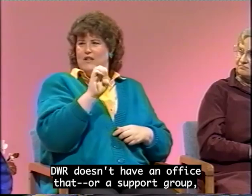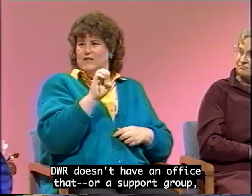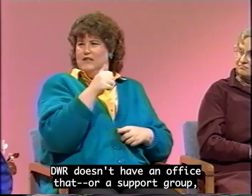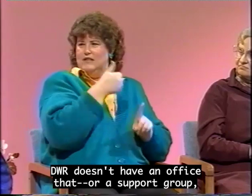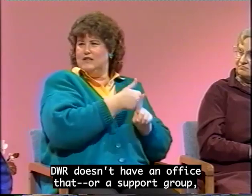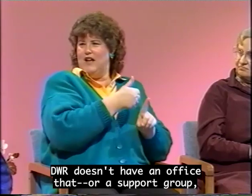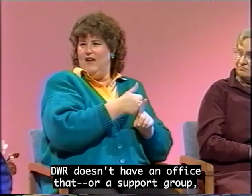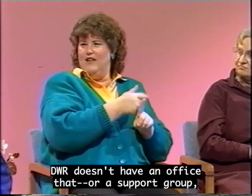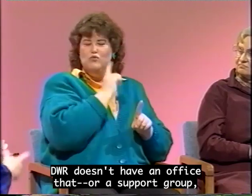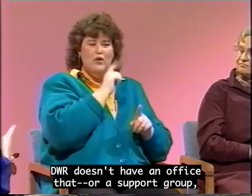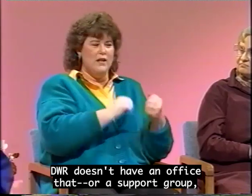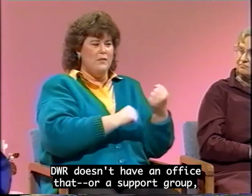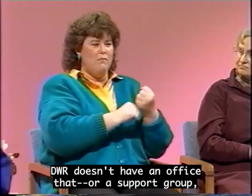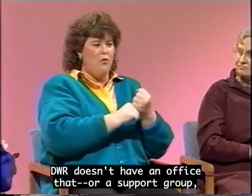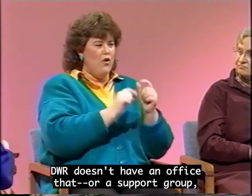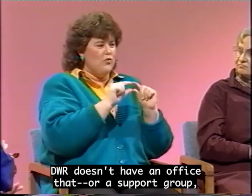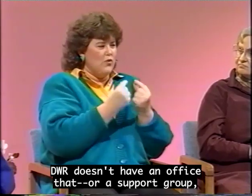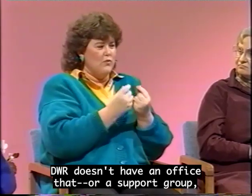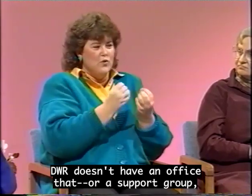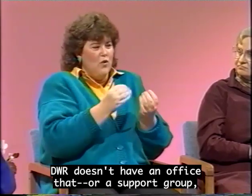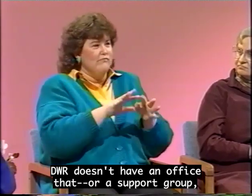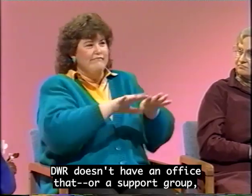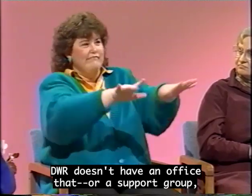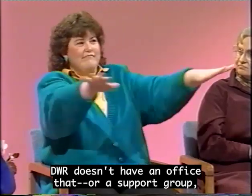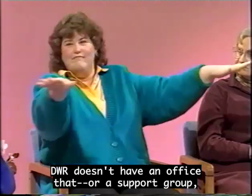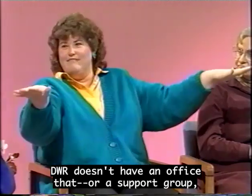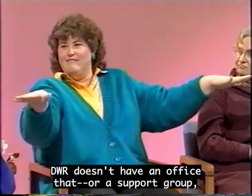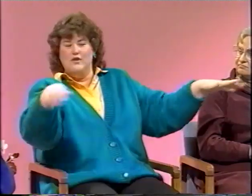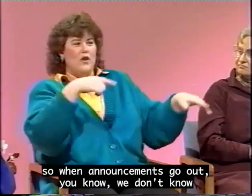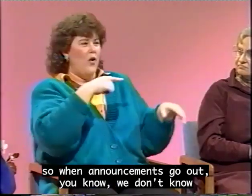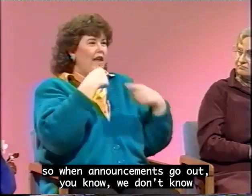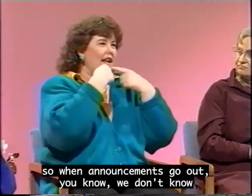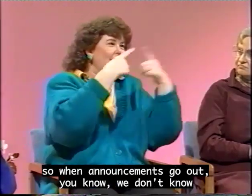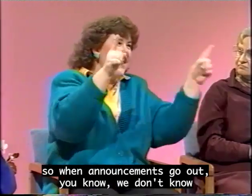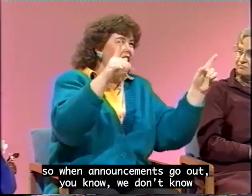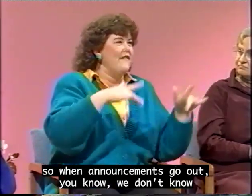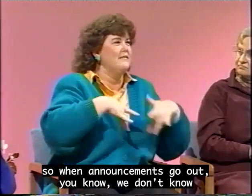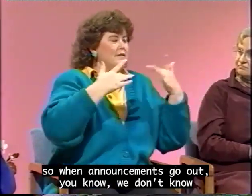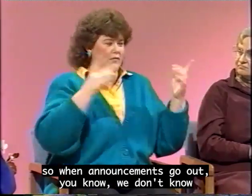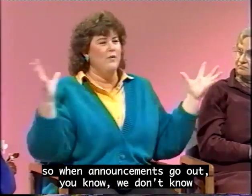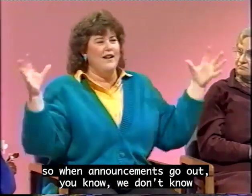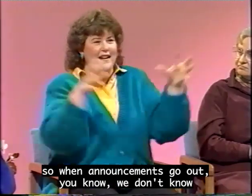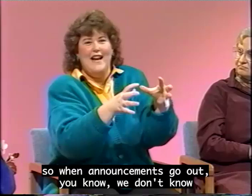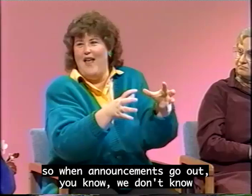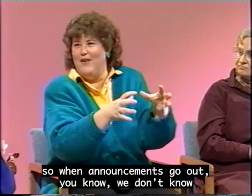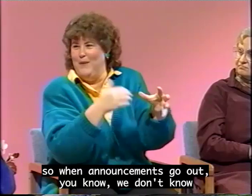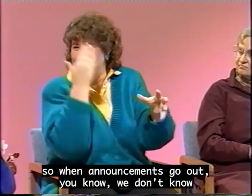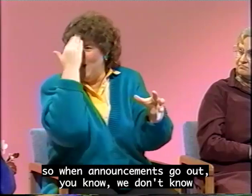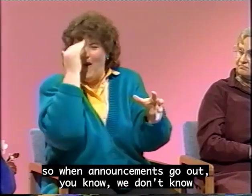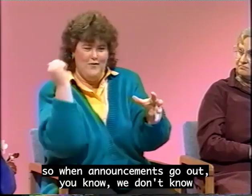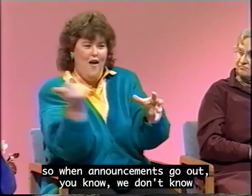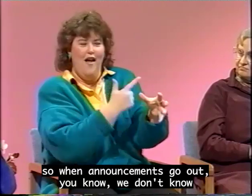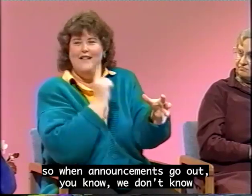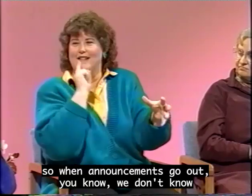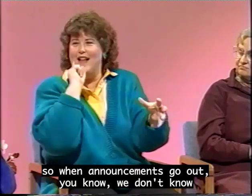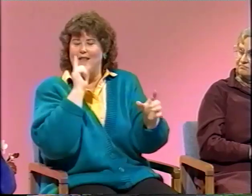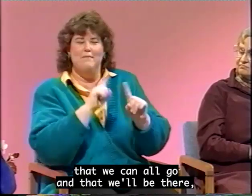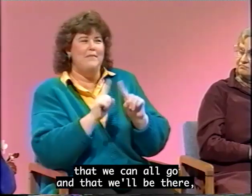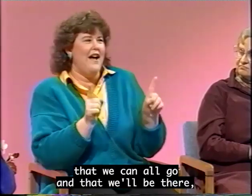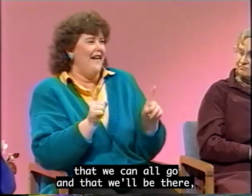DWR doesn't have an office or a support group. So when announcements go out, we don't know that we can all